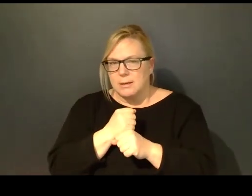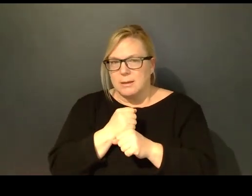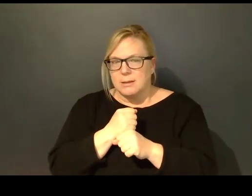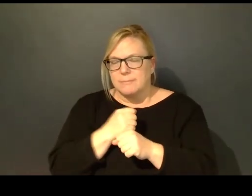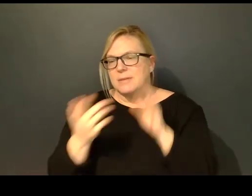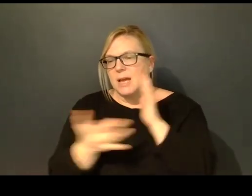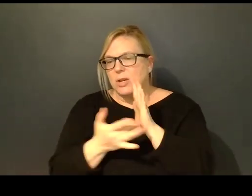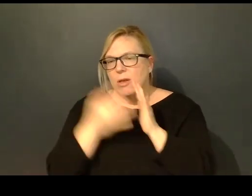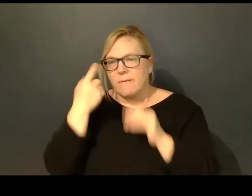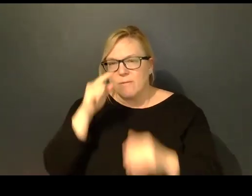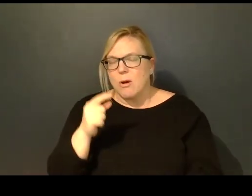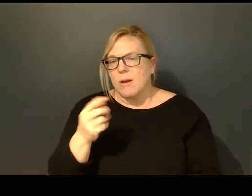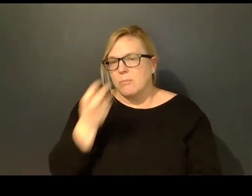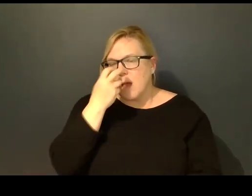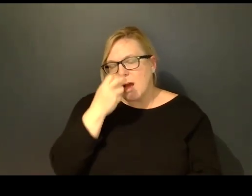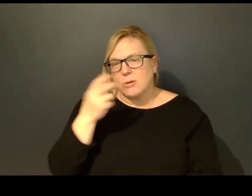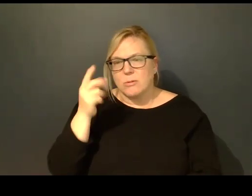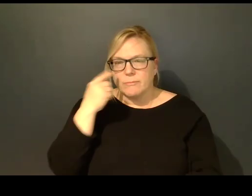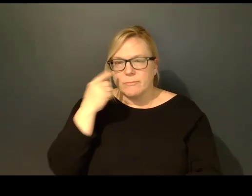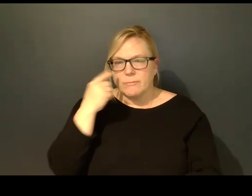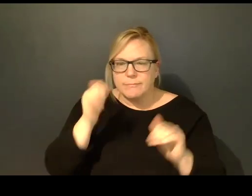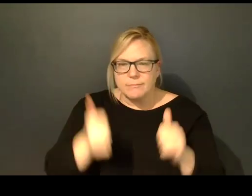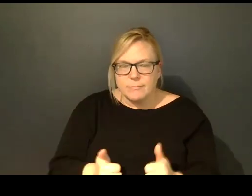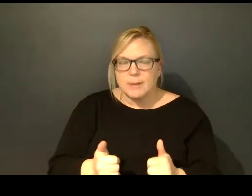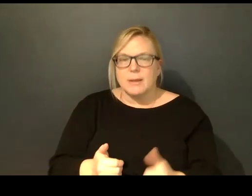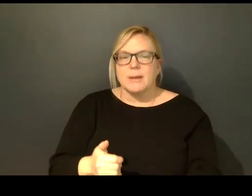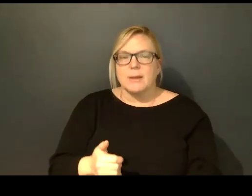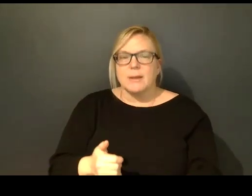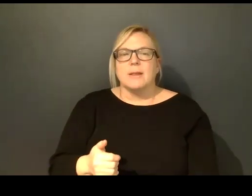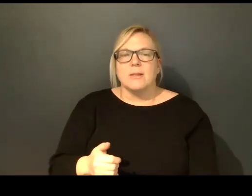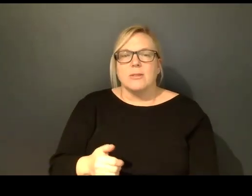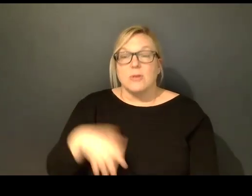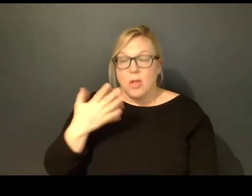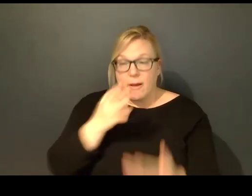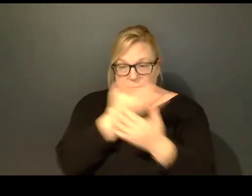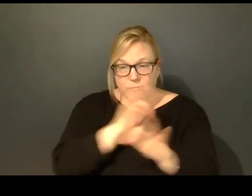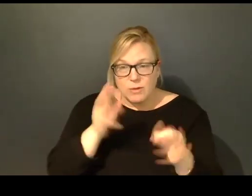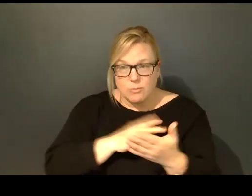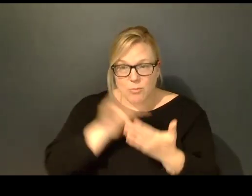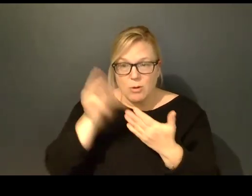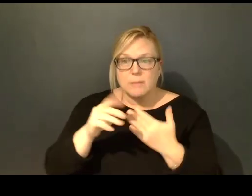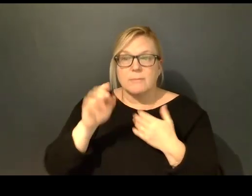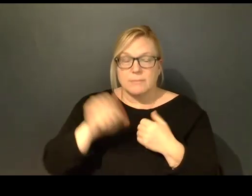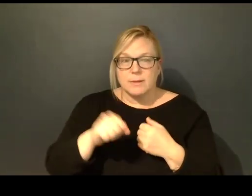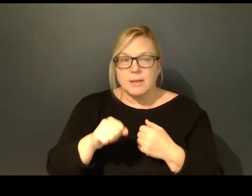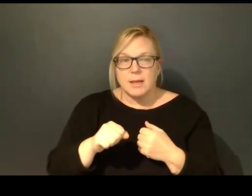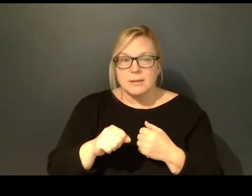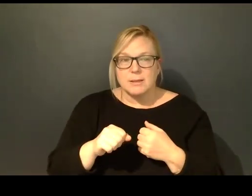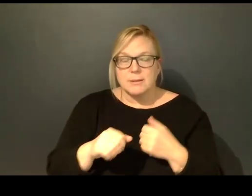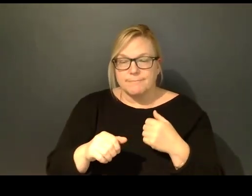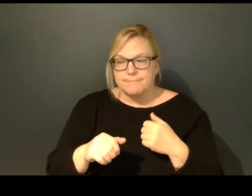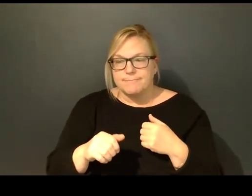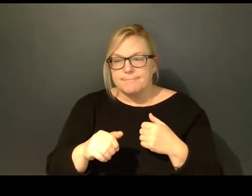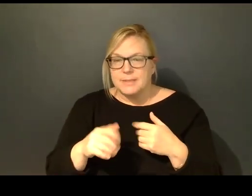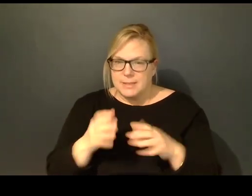technology for the blind and partially sighted. And again, there are lots of free programs that are speeding along to make